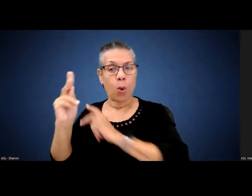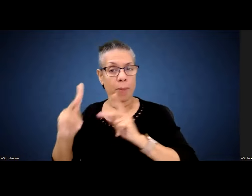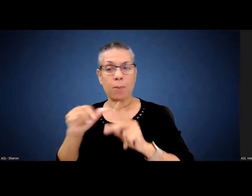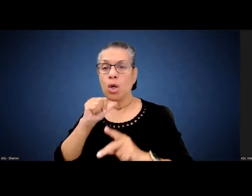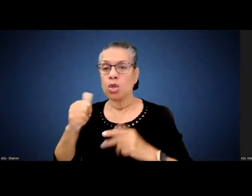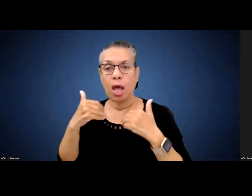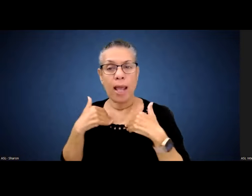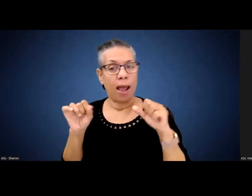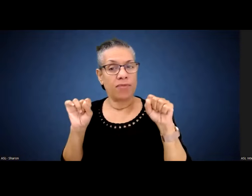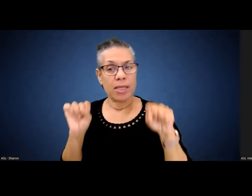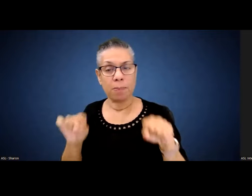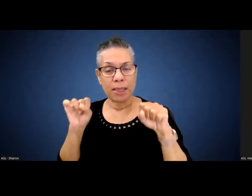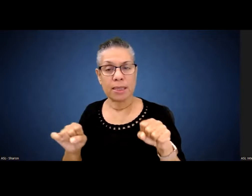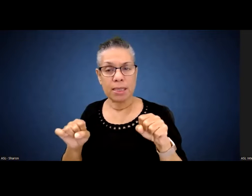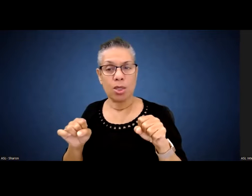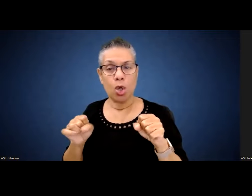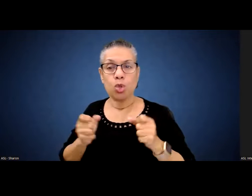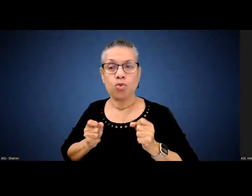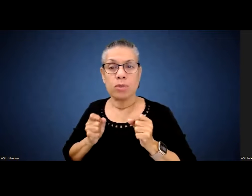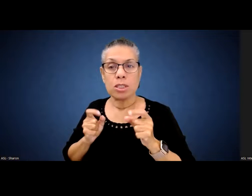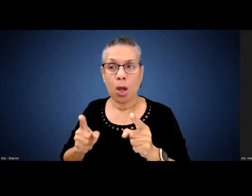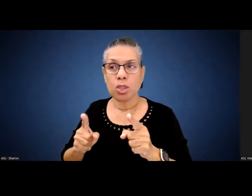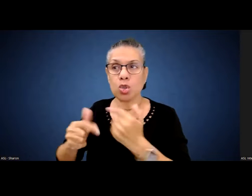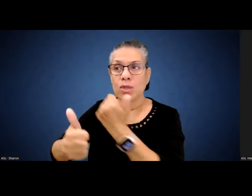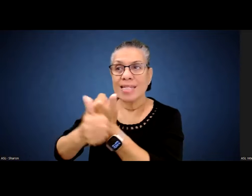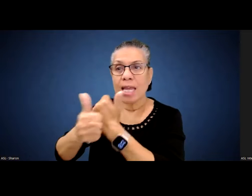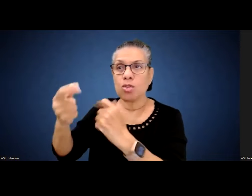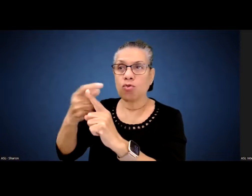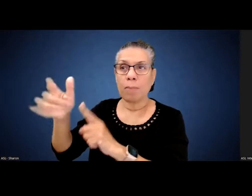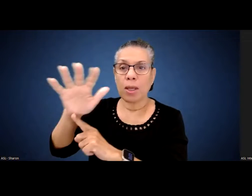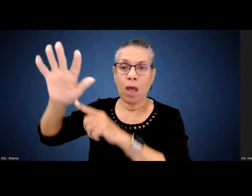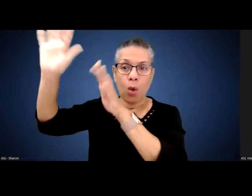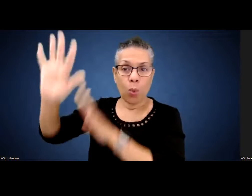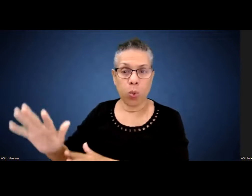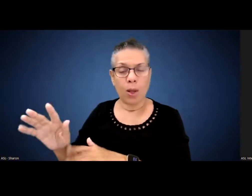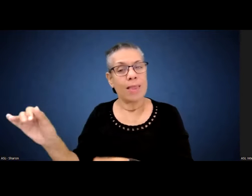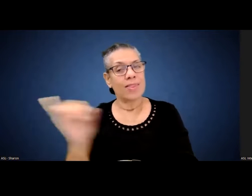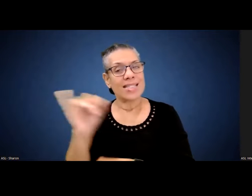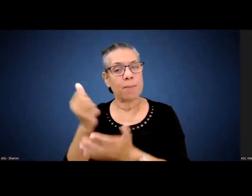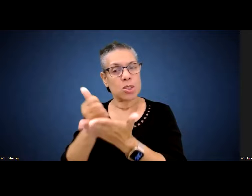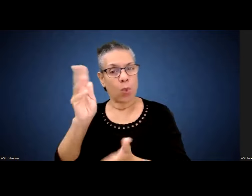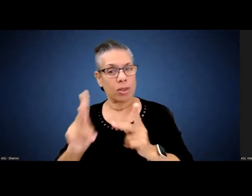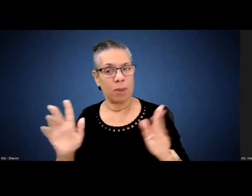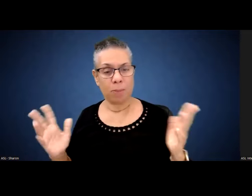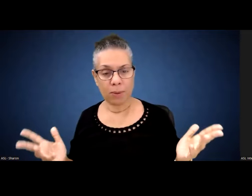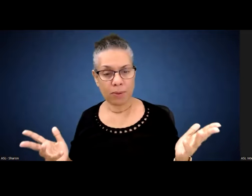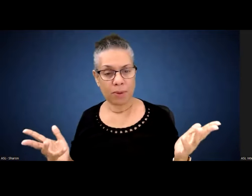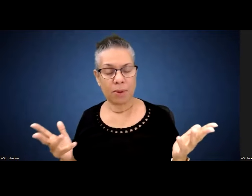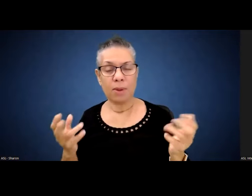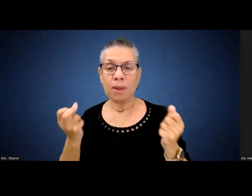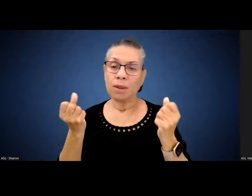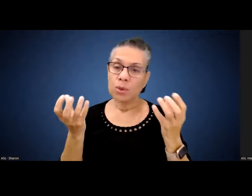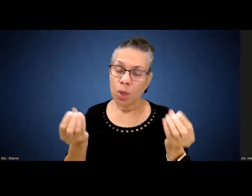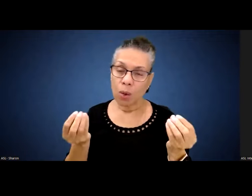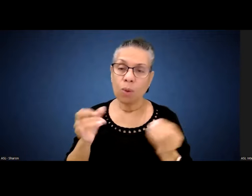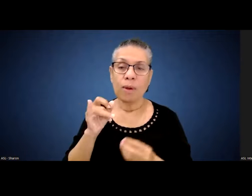the capability to react to environmental danger the same way as all the wealthy people around them. So it doesn't really, even